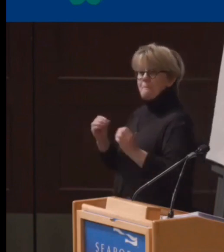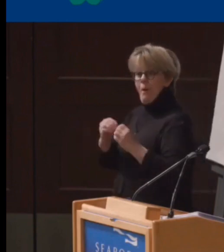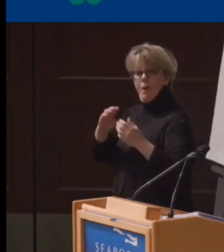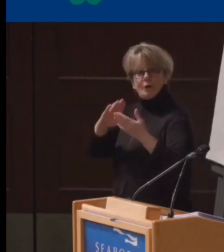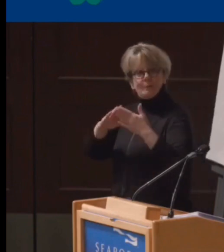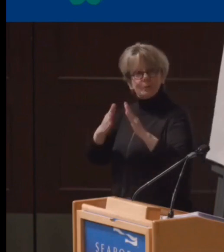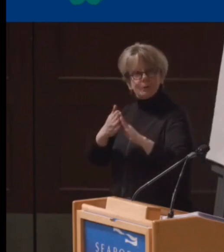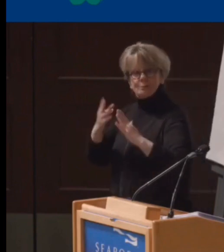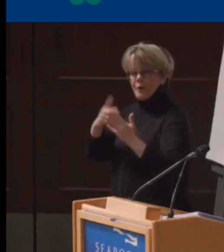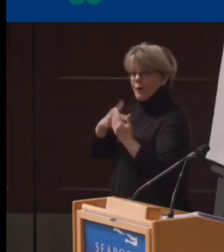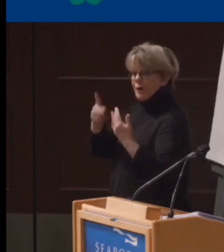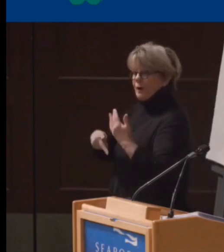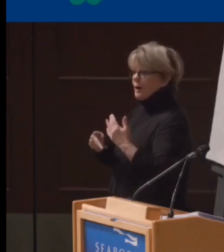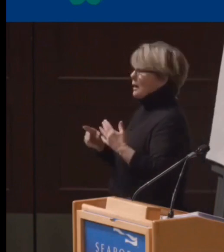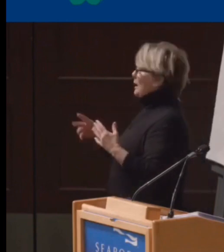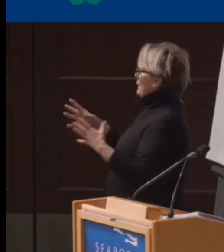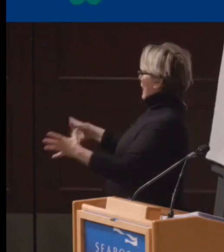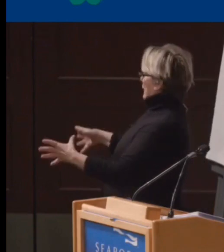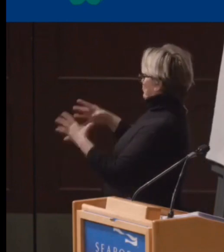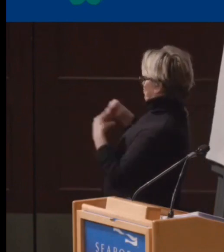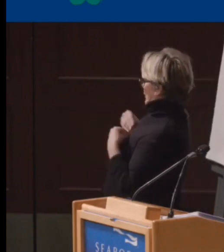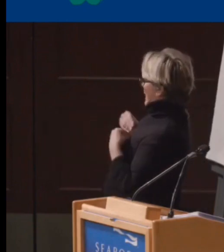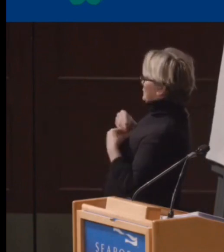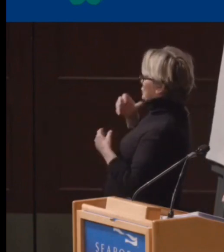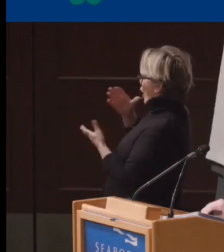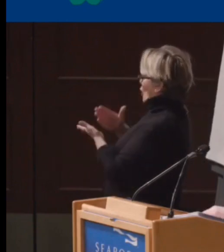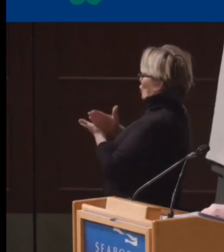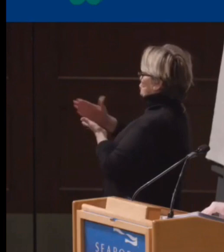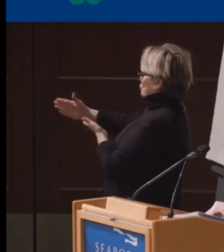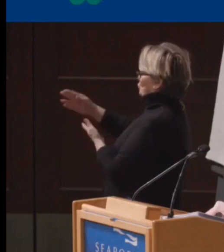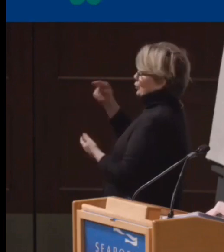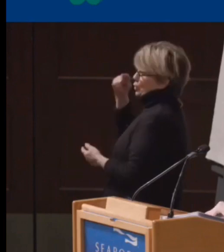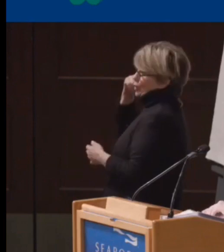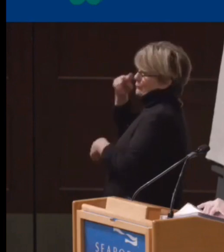that embraced, not excluded, neurodiversity.